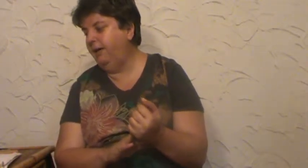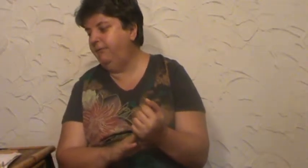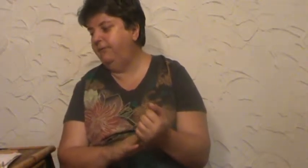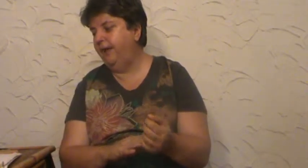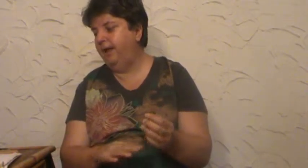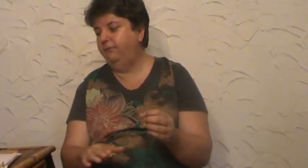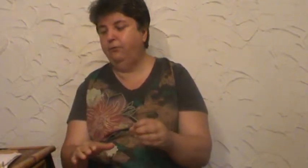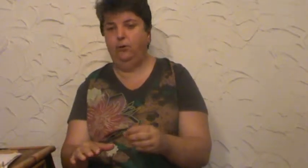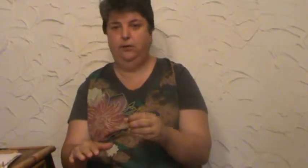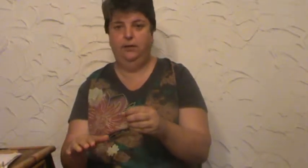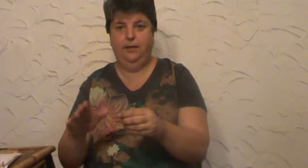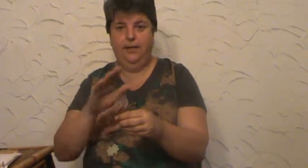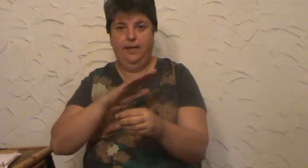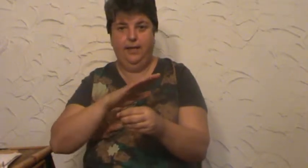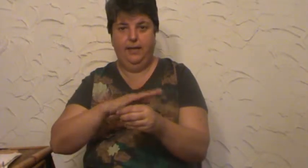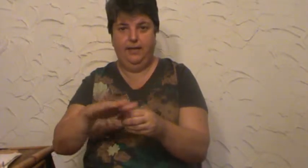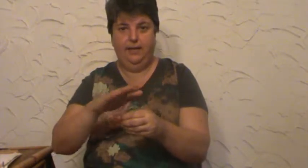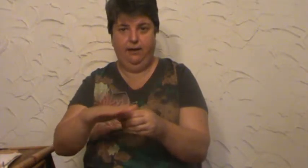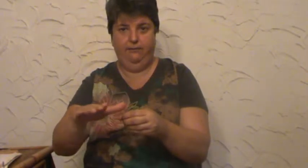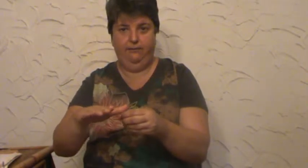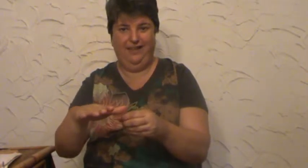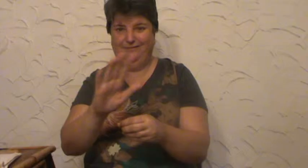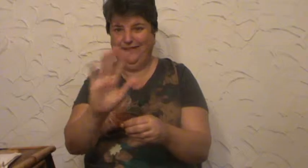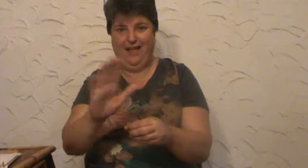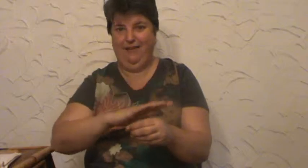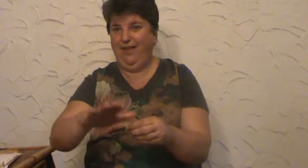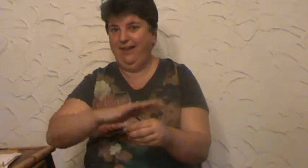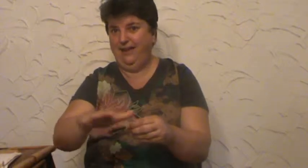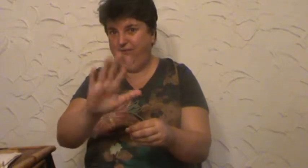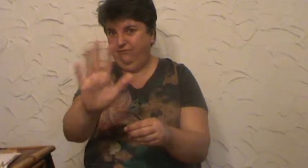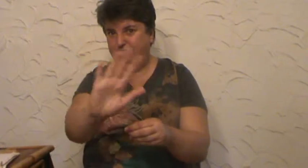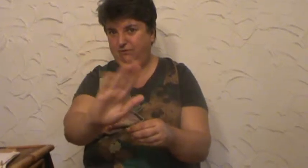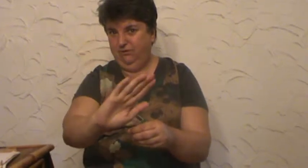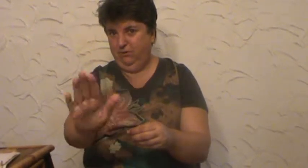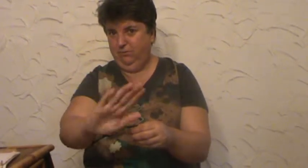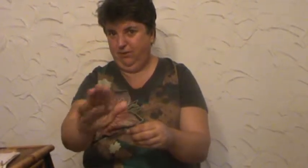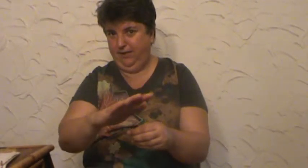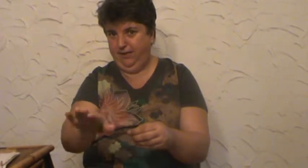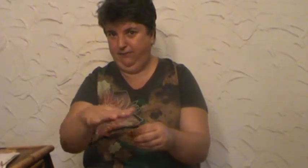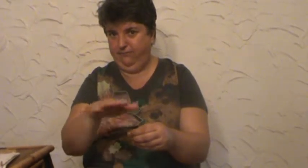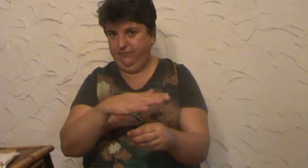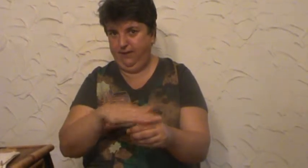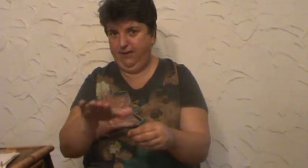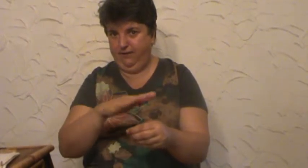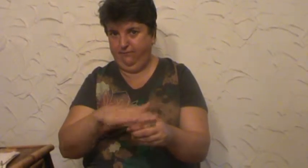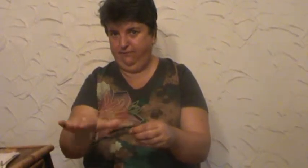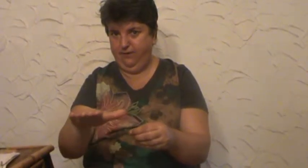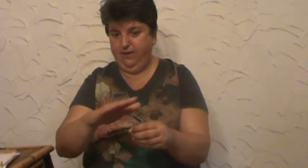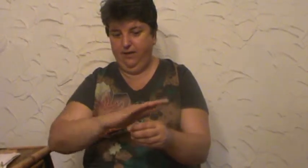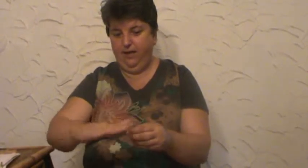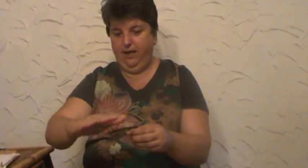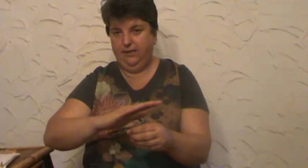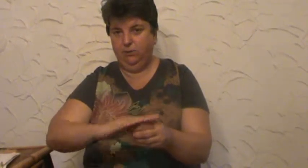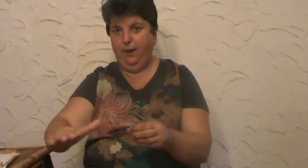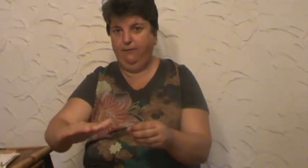Enough and full. Enough. Like, I've had enough. No more. Enough. Enough. And it's away from